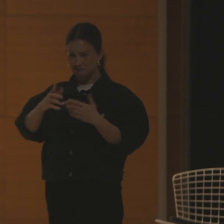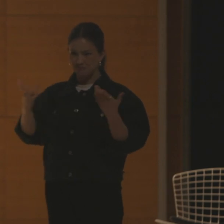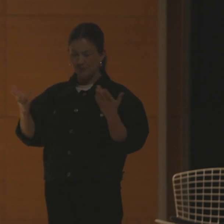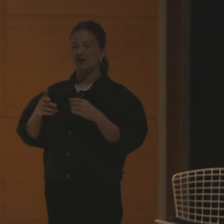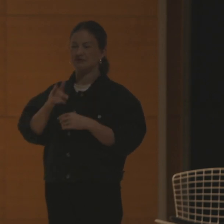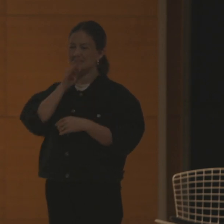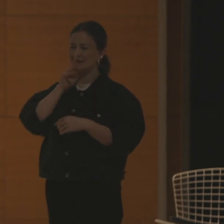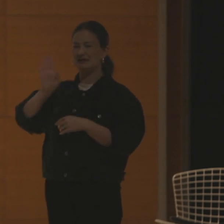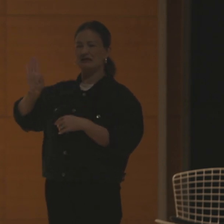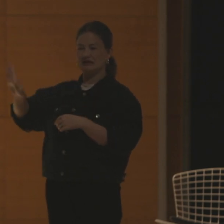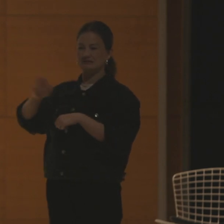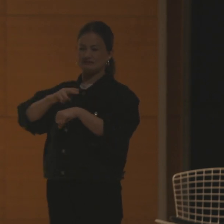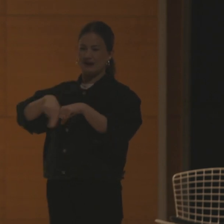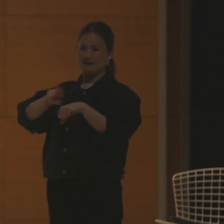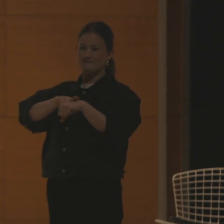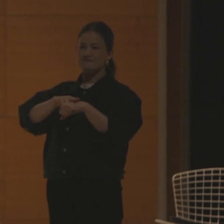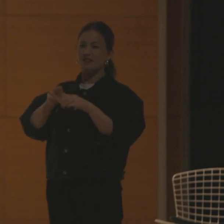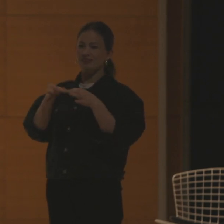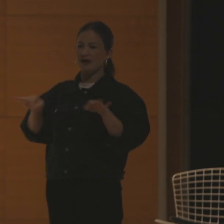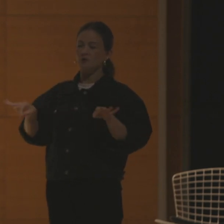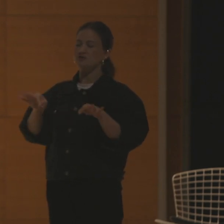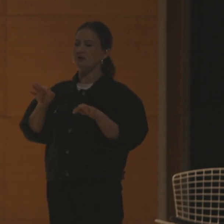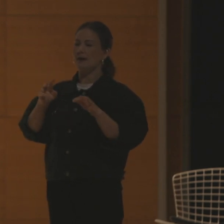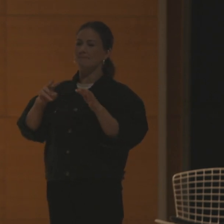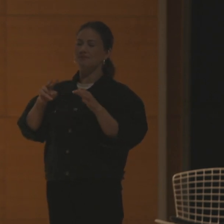Nadachui Sigiazi, which means I really have to pee.